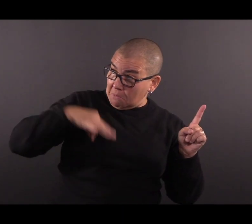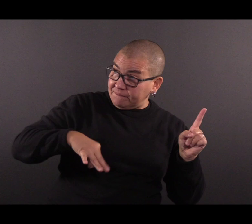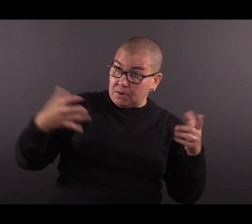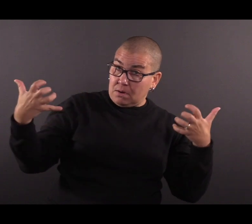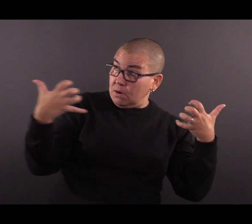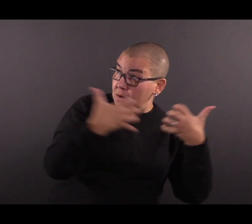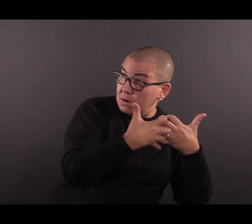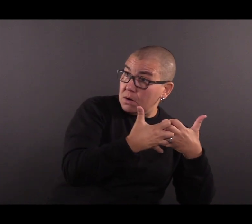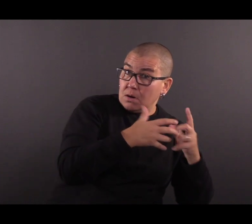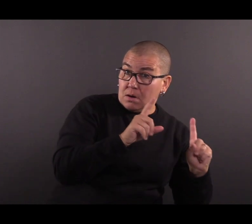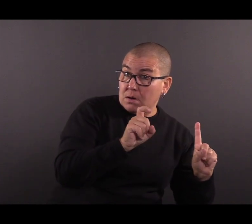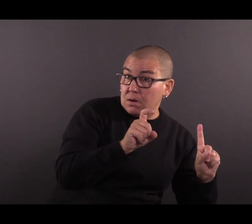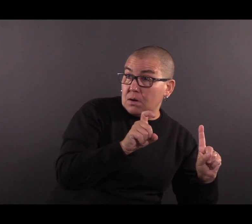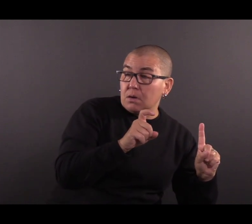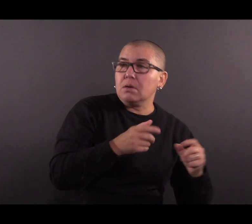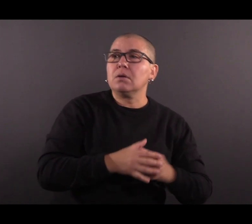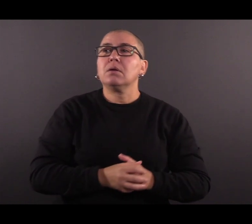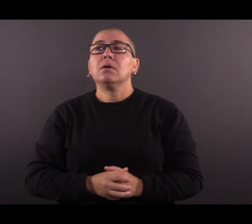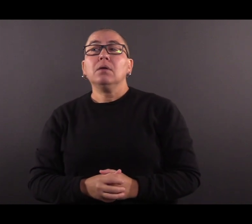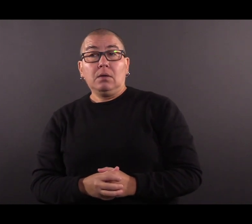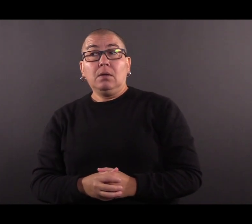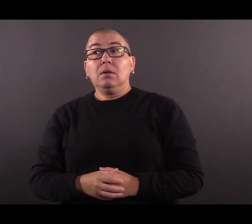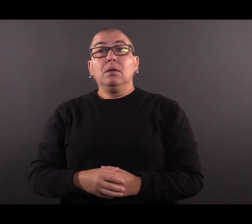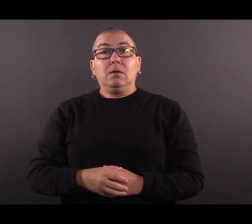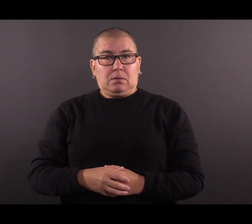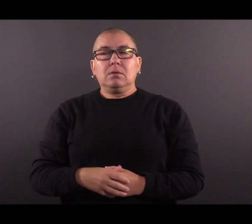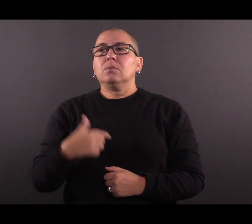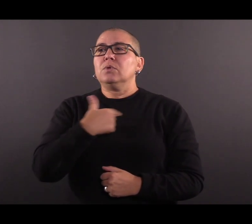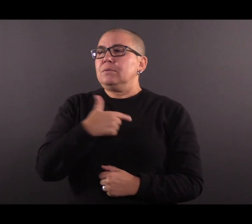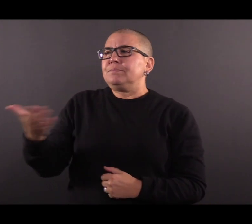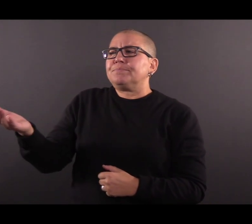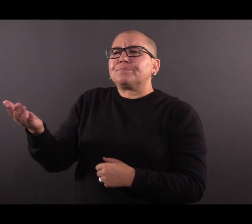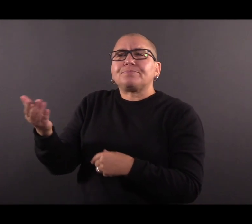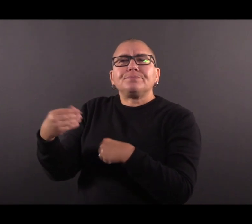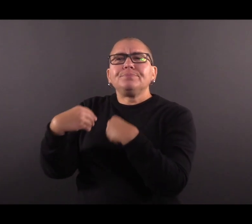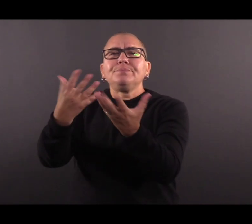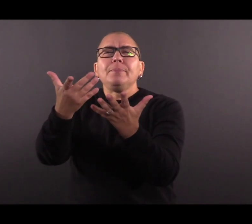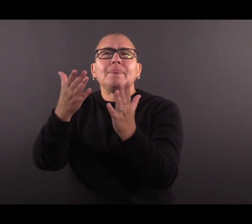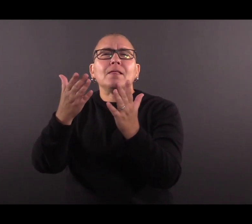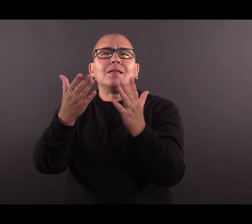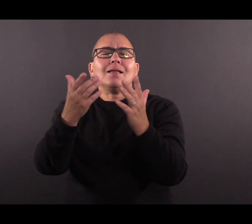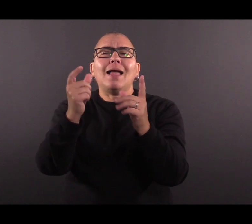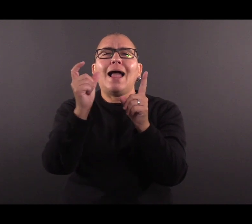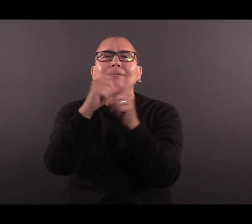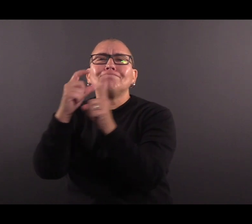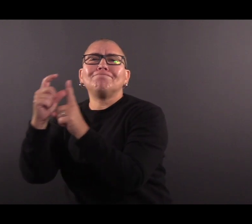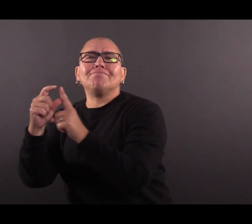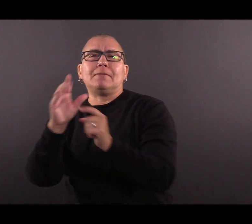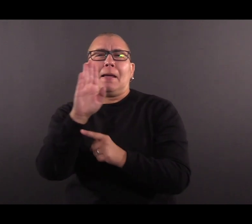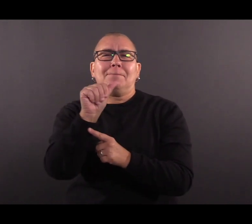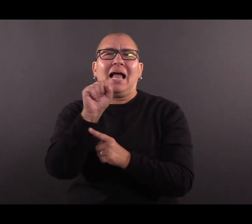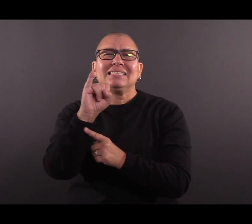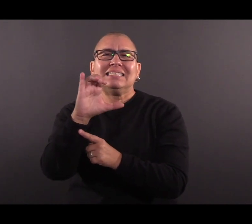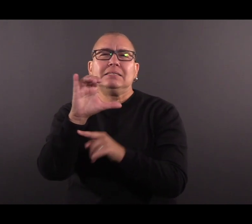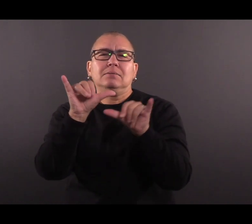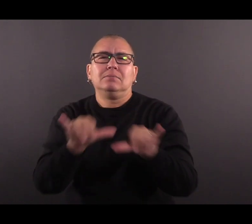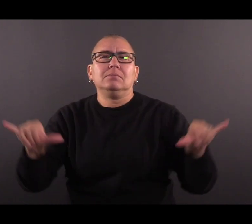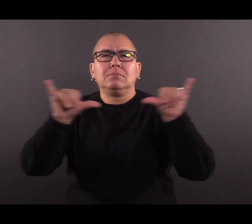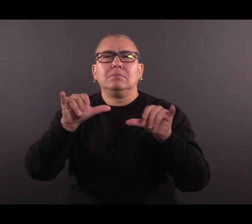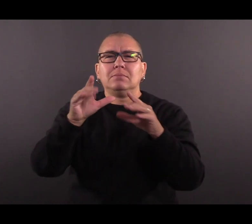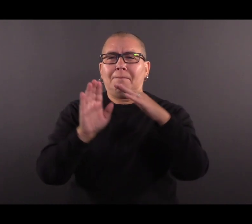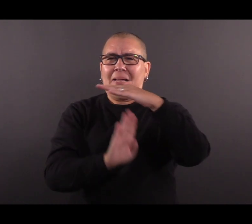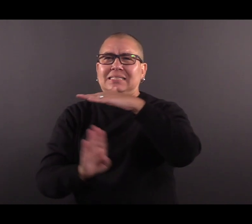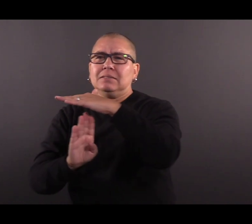for their agency, and introduce some basic vocabulary and concepts that will